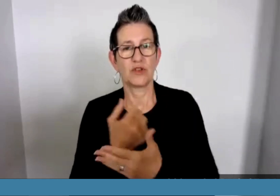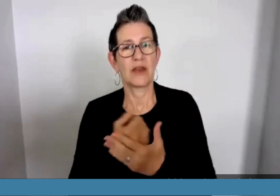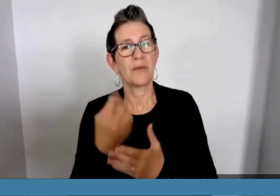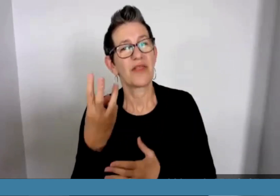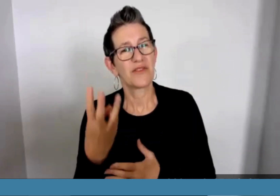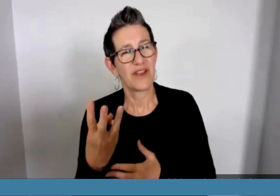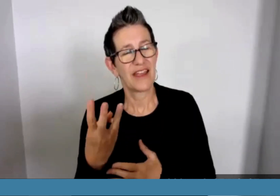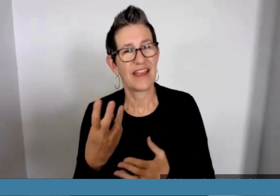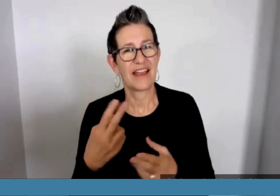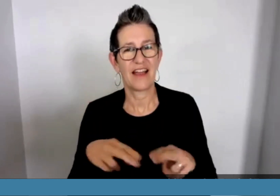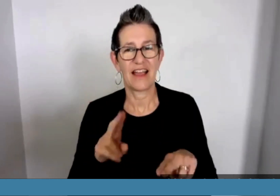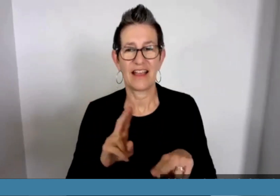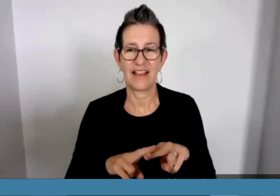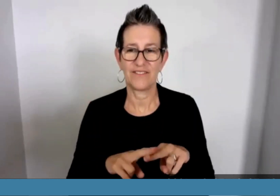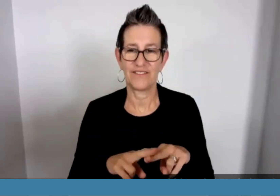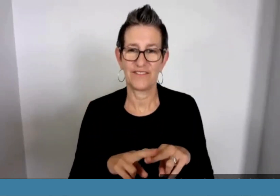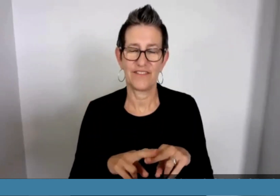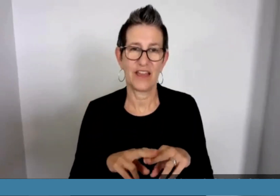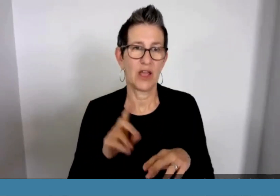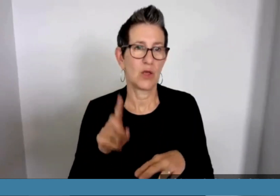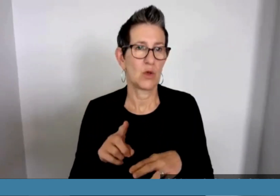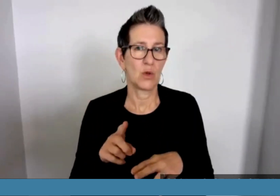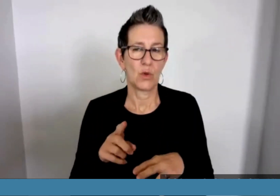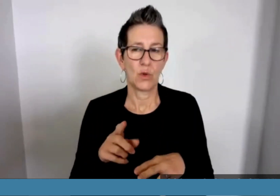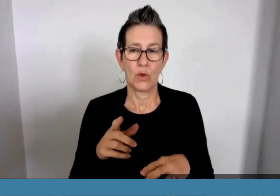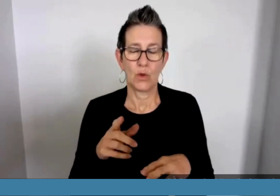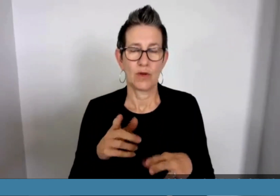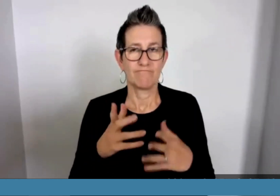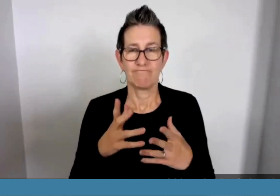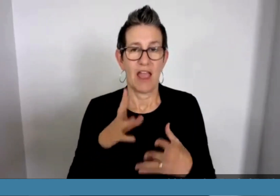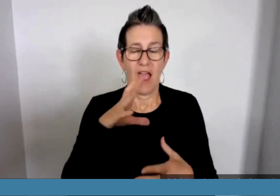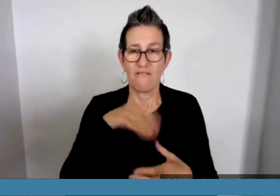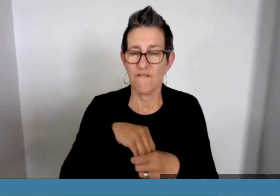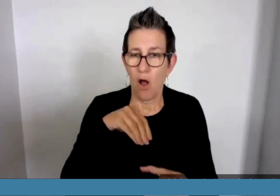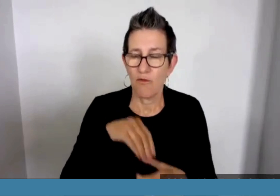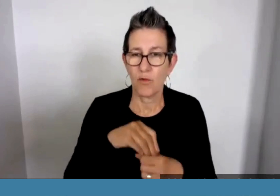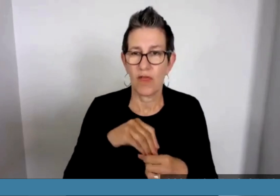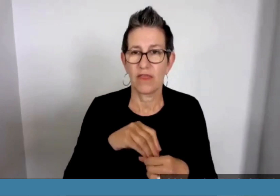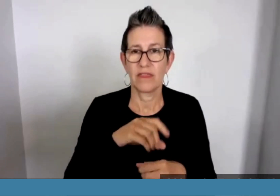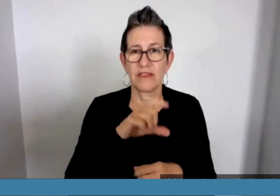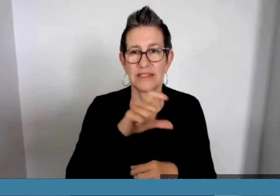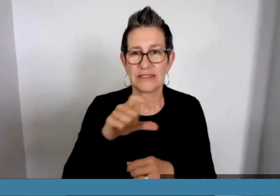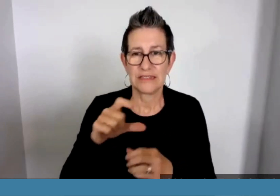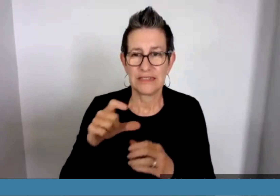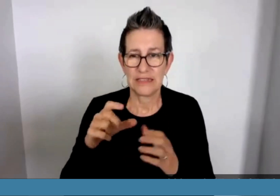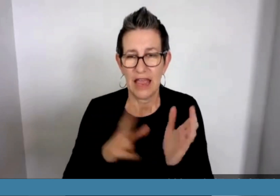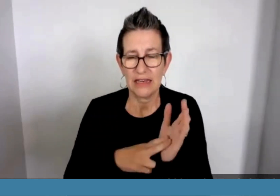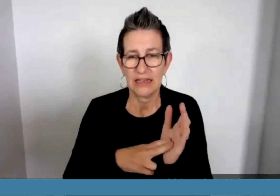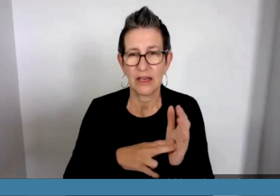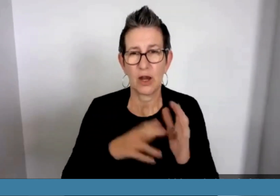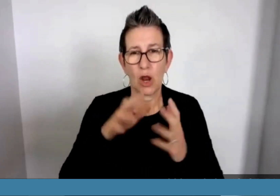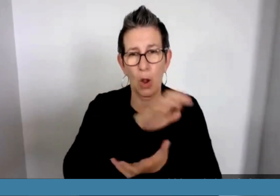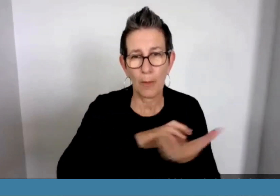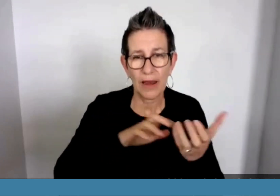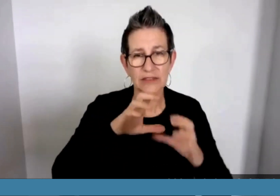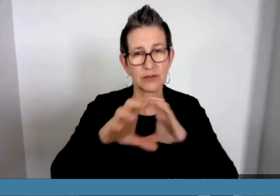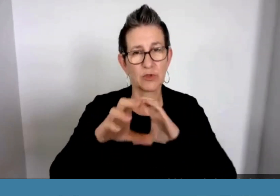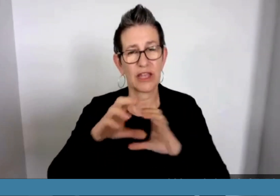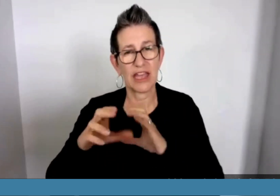if you're engaging with complex communication needs, there'd be a higher amount put aside for